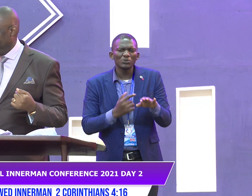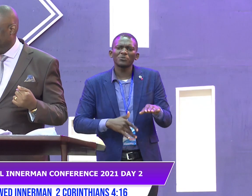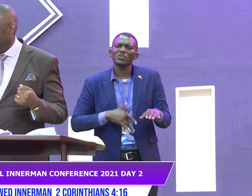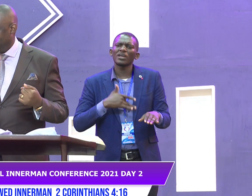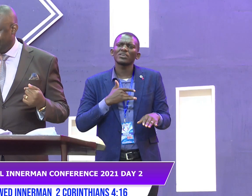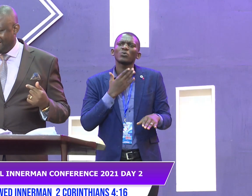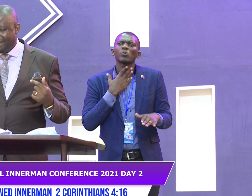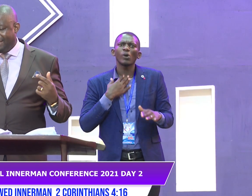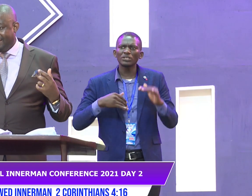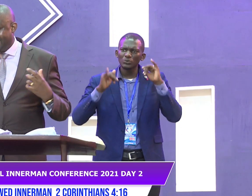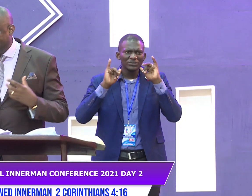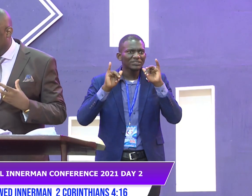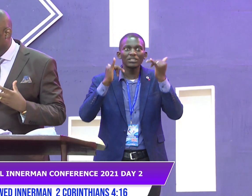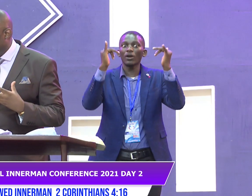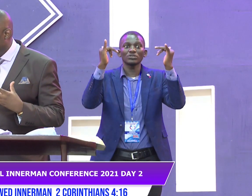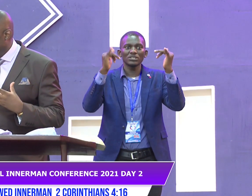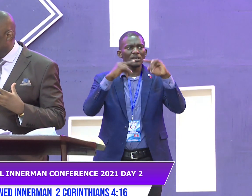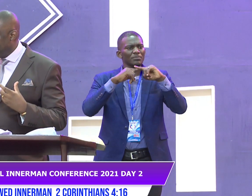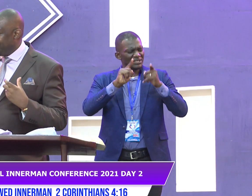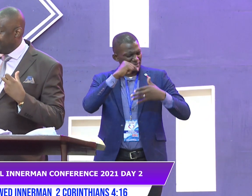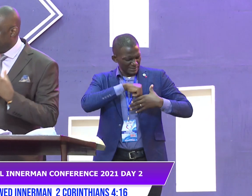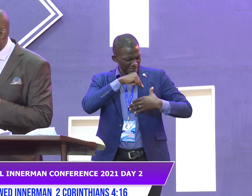Because at times you want to come louder. And